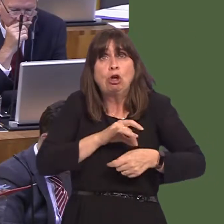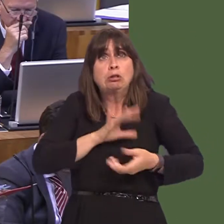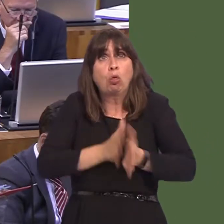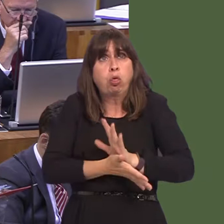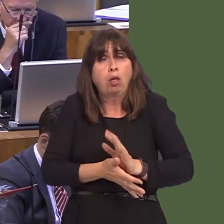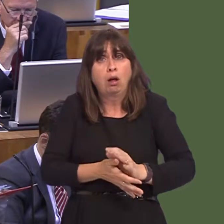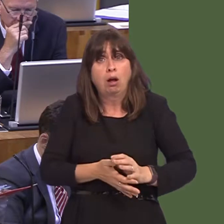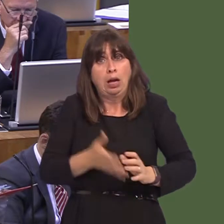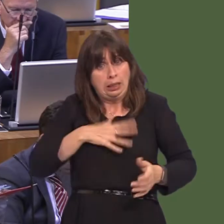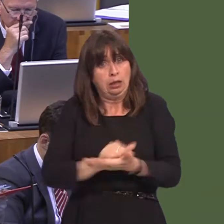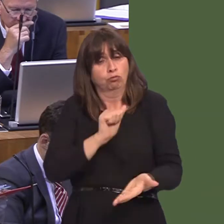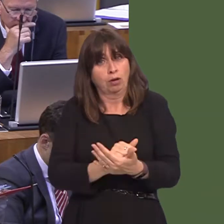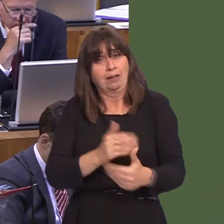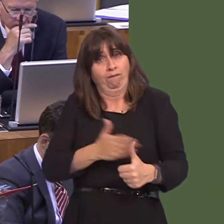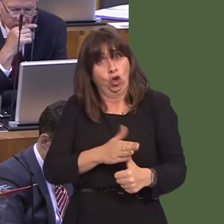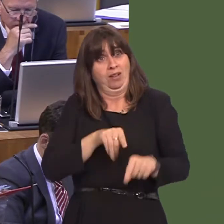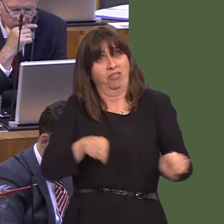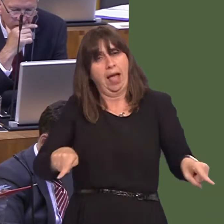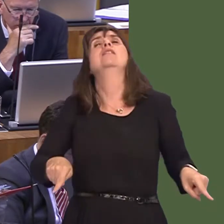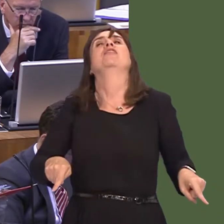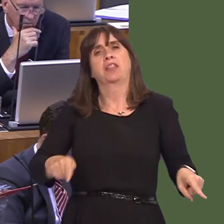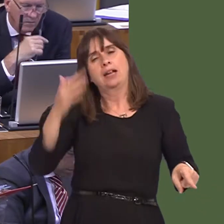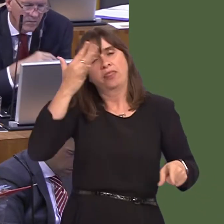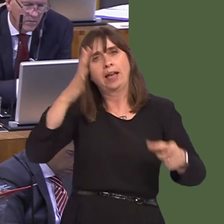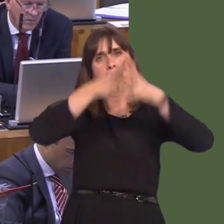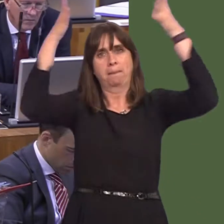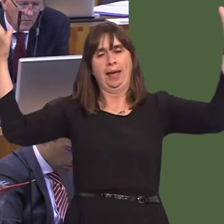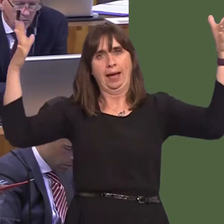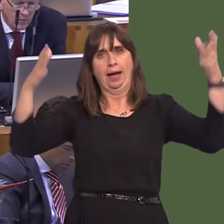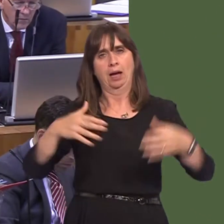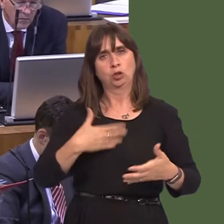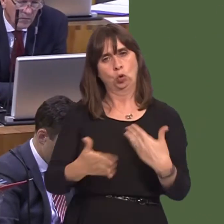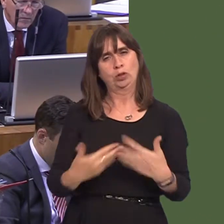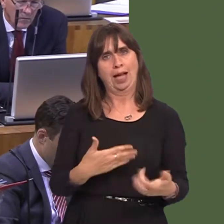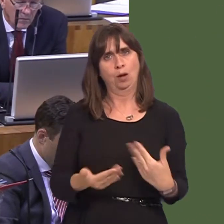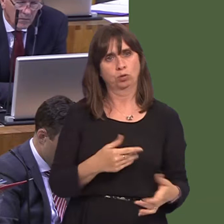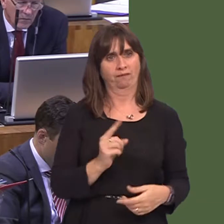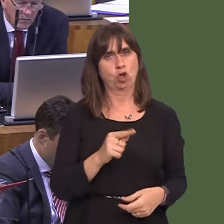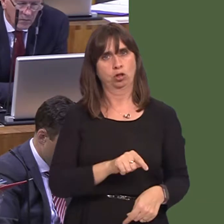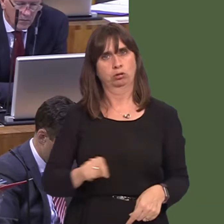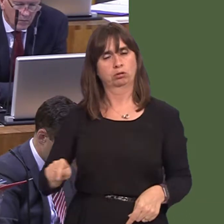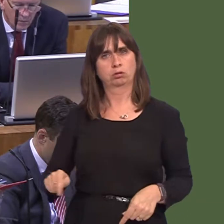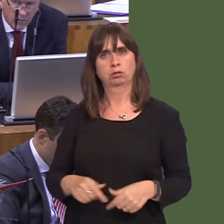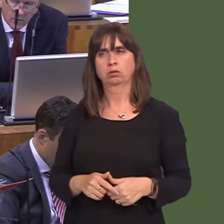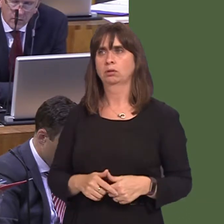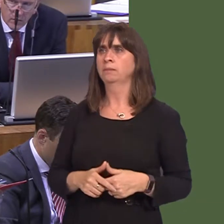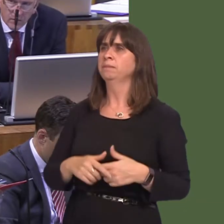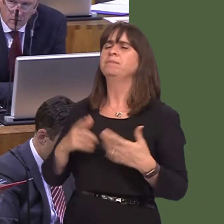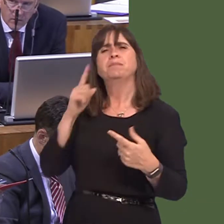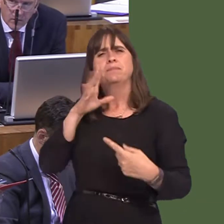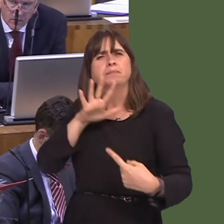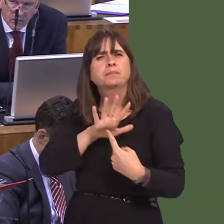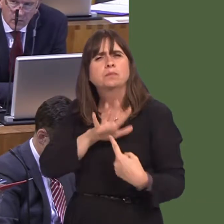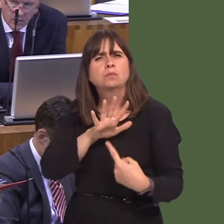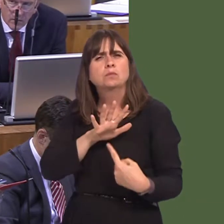new hospital. In principle, I think that's something that is being considered. I want to see hospitals being opened across Wales, but what's